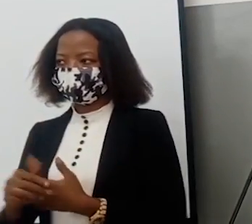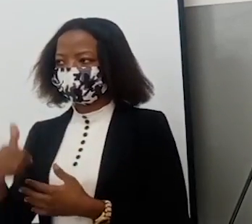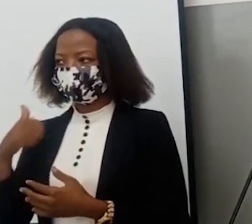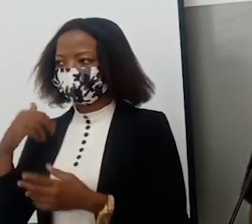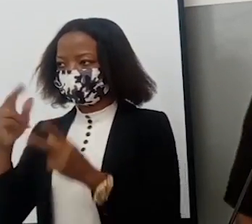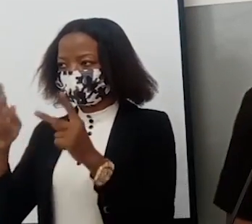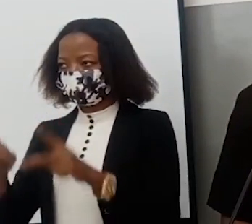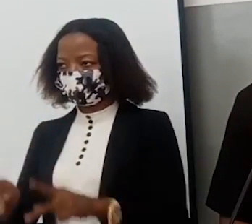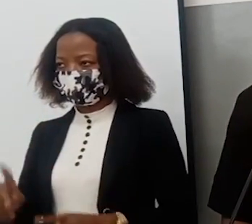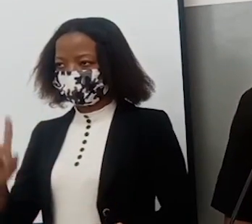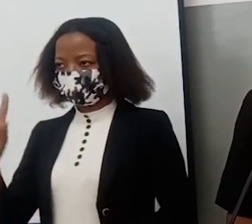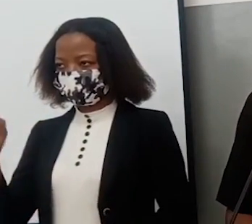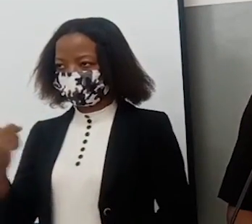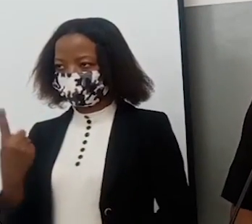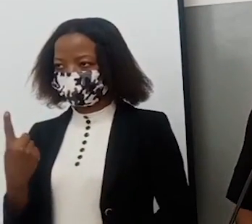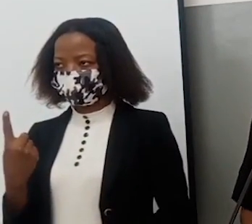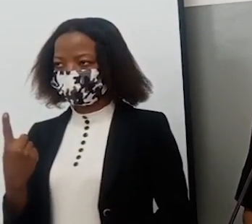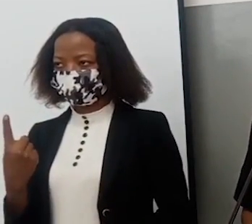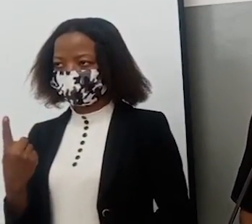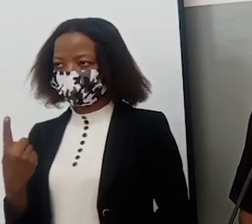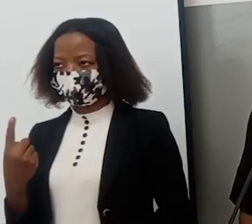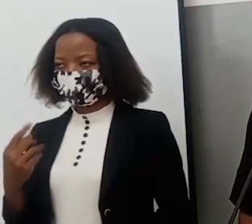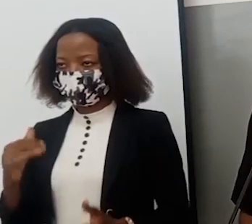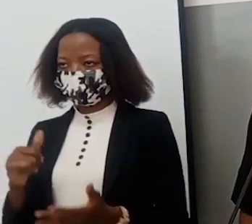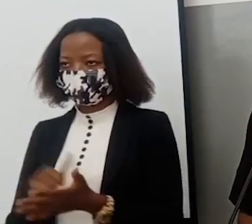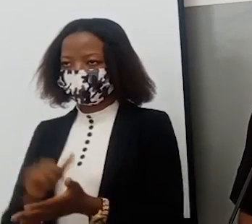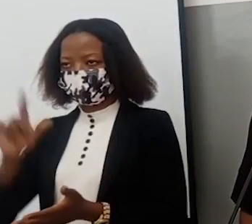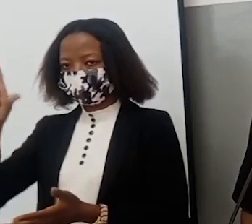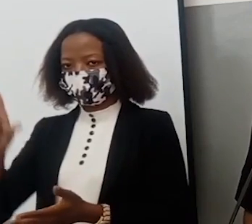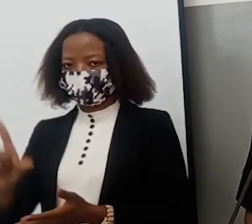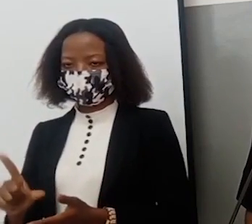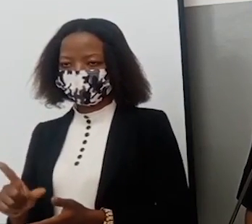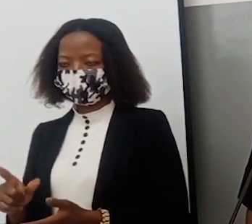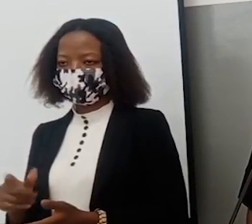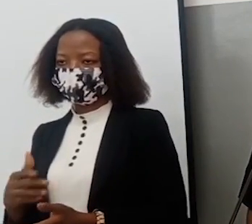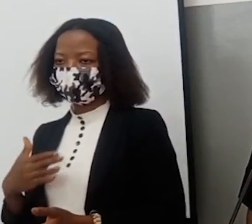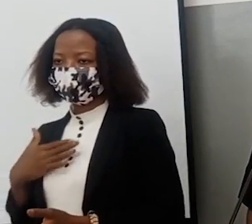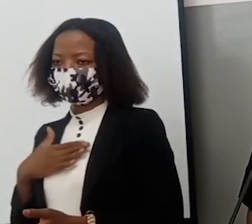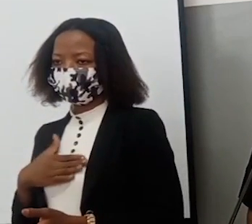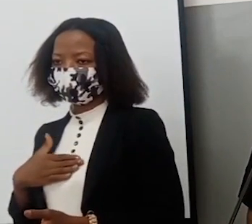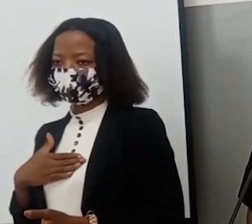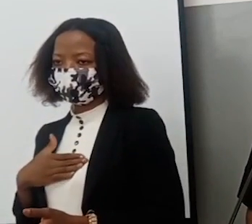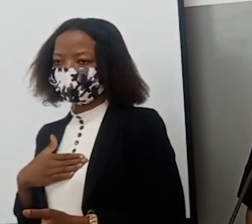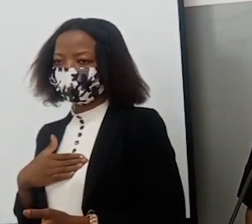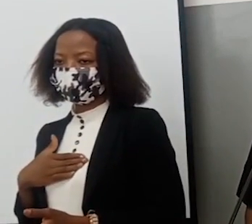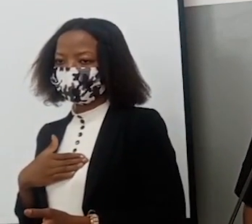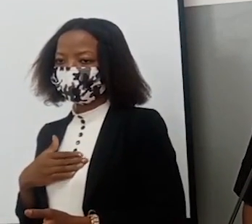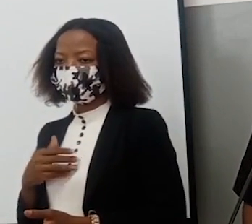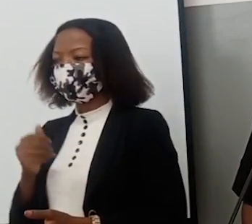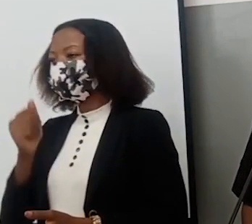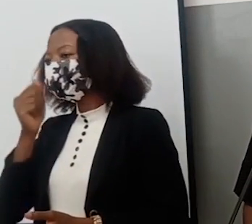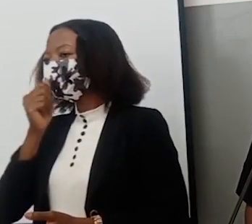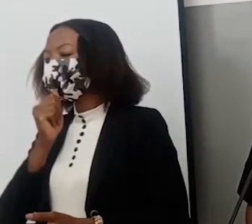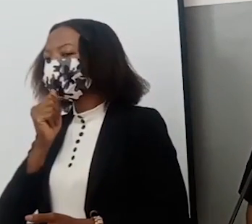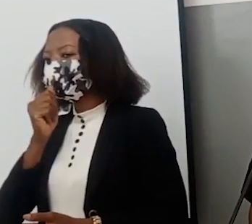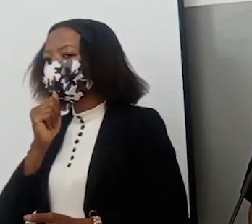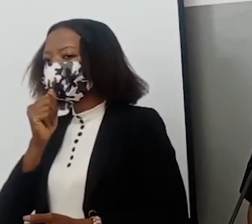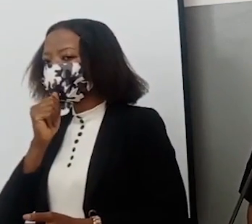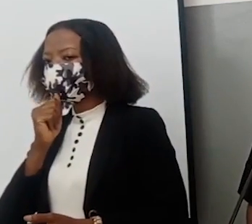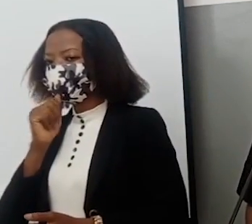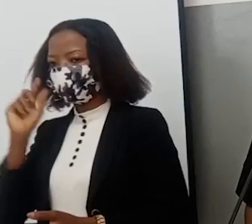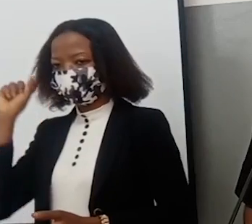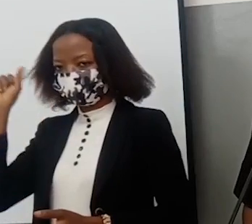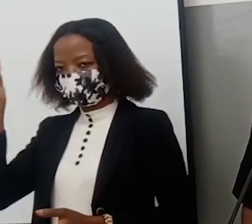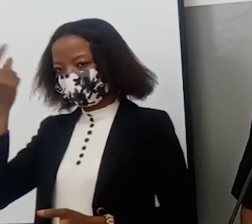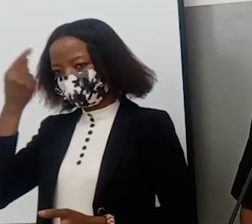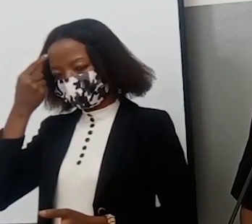a first dose of the AstraZeneca and you are due for your second shot, if that is not available now, please be on notice that